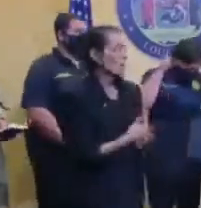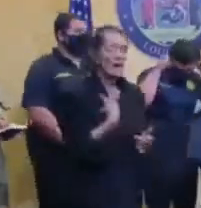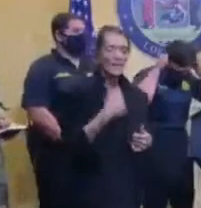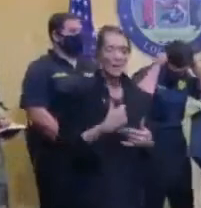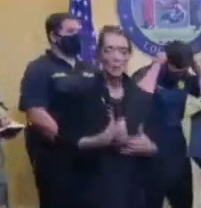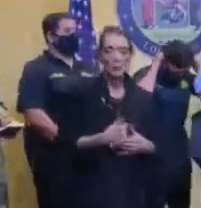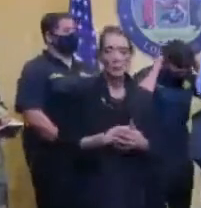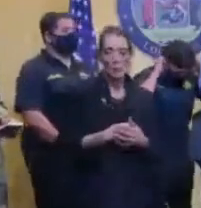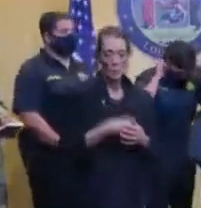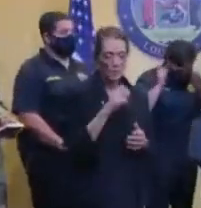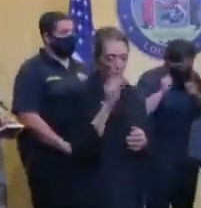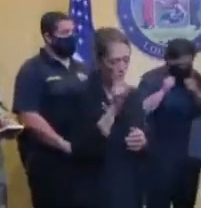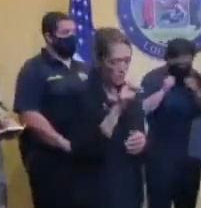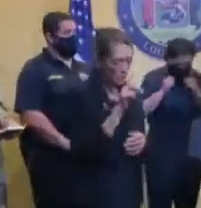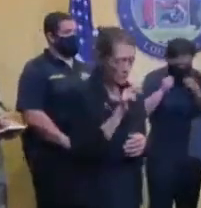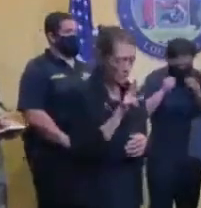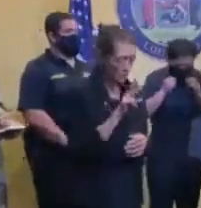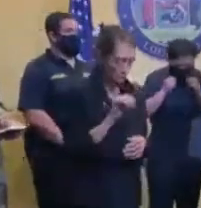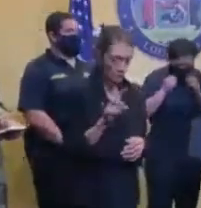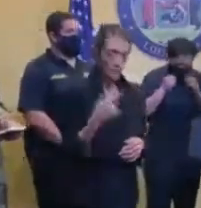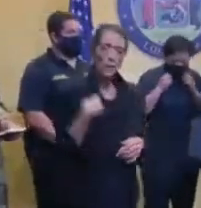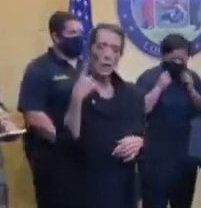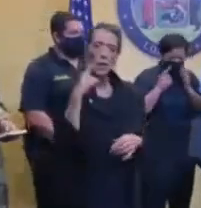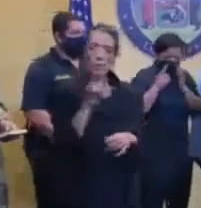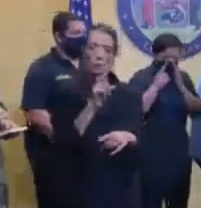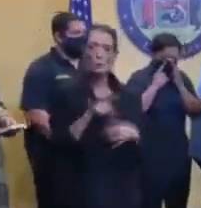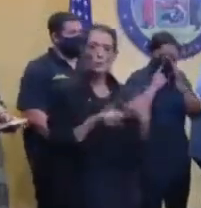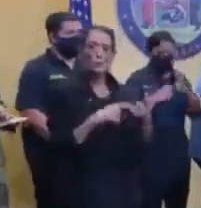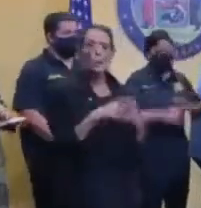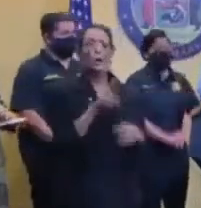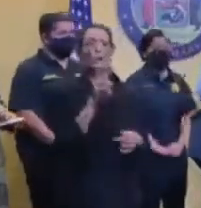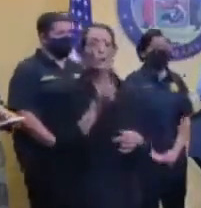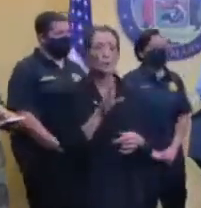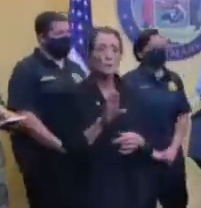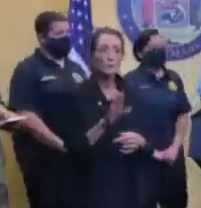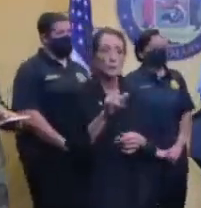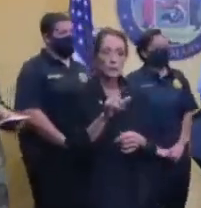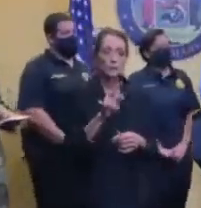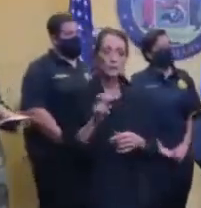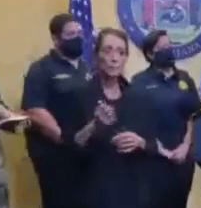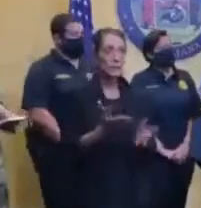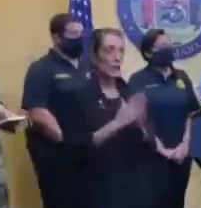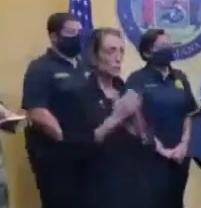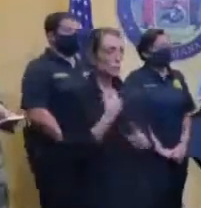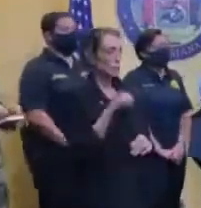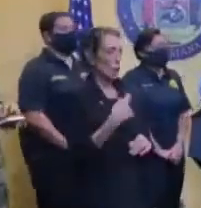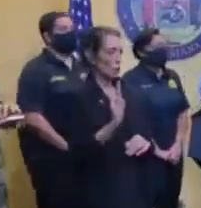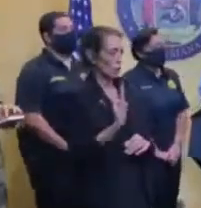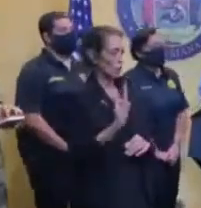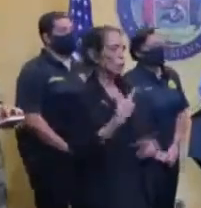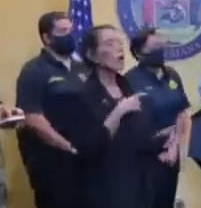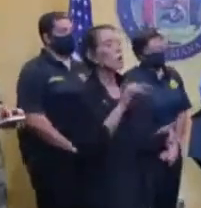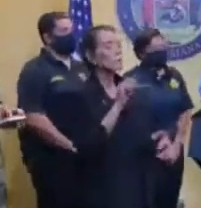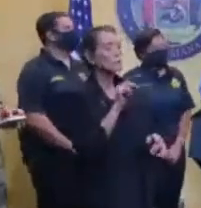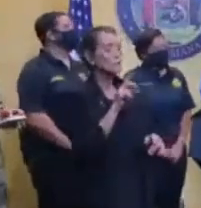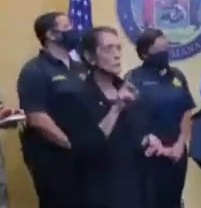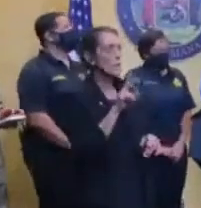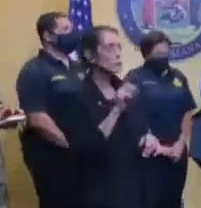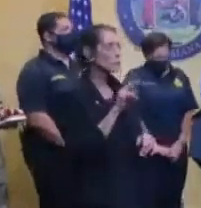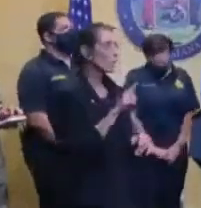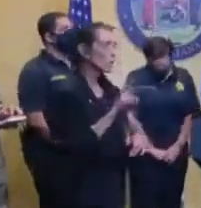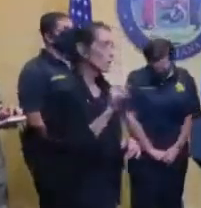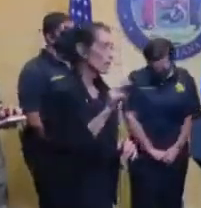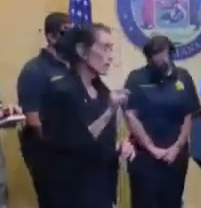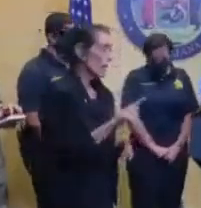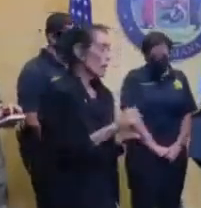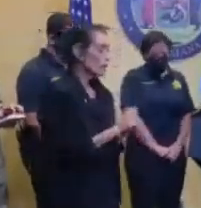Yeah, David. So I got the question about the West Bank levee. Ask me the other one. Industrial canal. You got